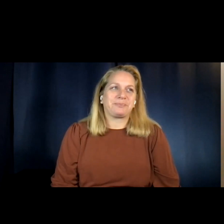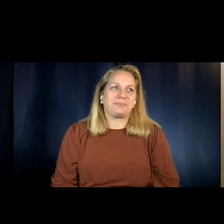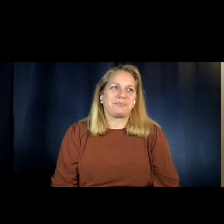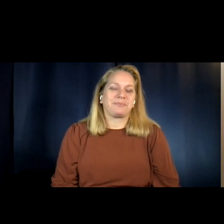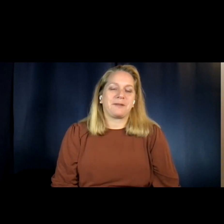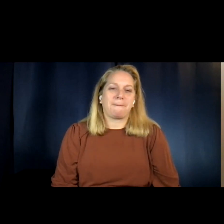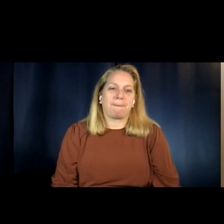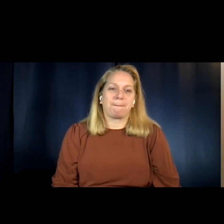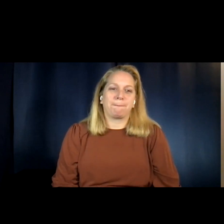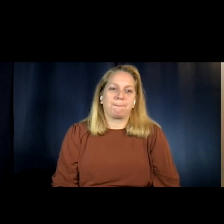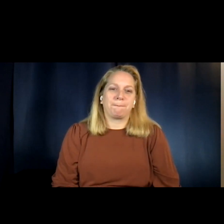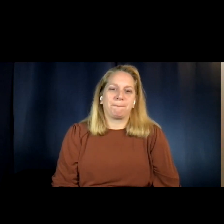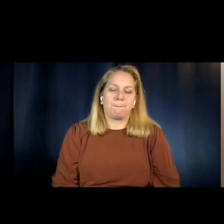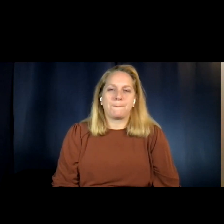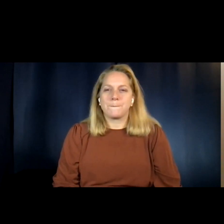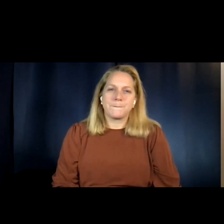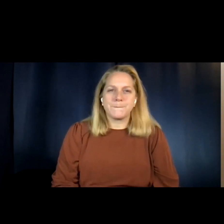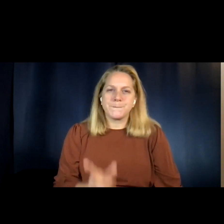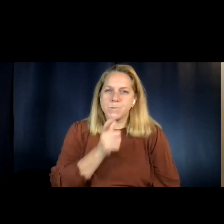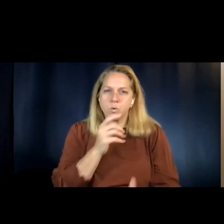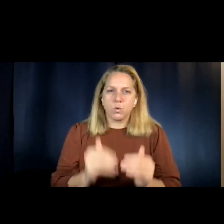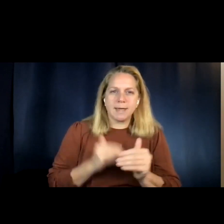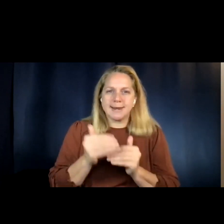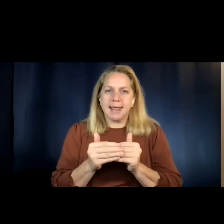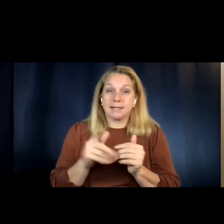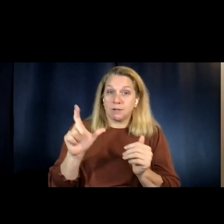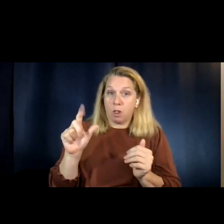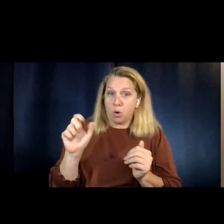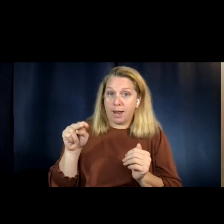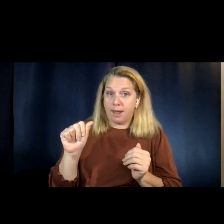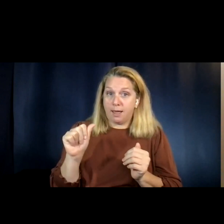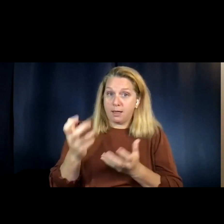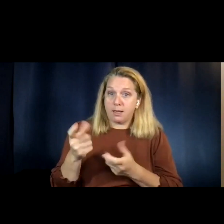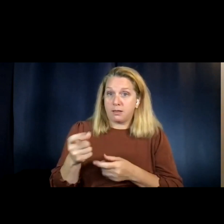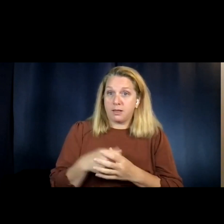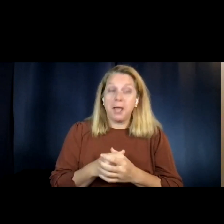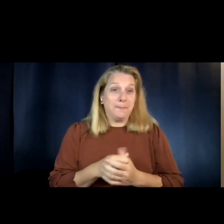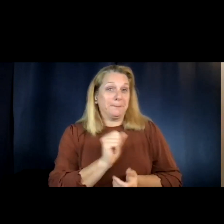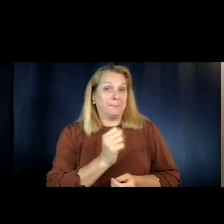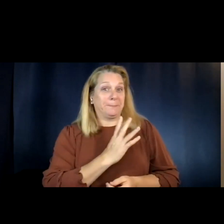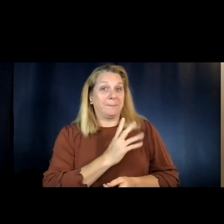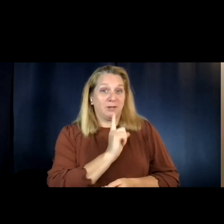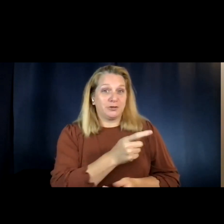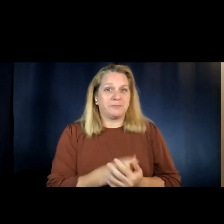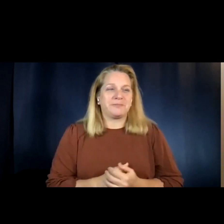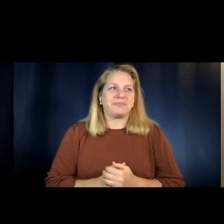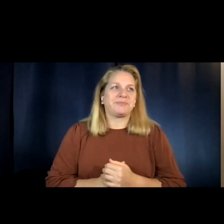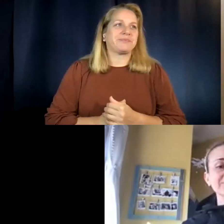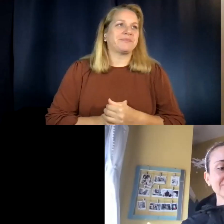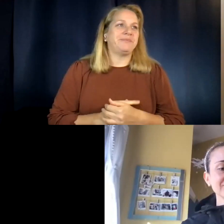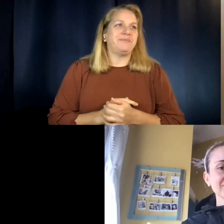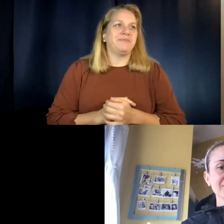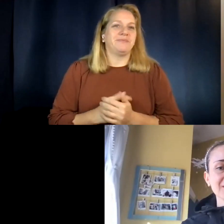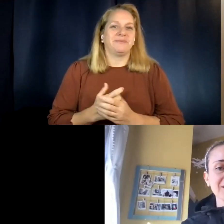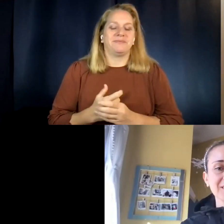Let's see, who wants to go next? Do you want Lorena? You want to? Yeah. Sure. Okay.